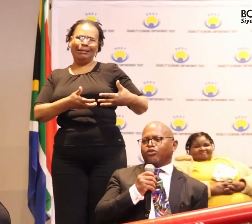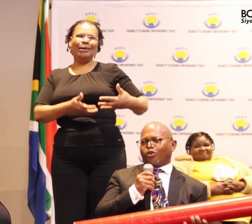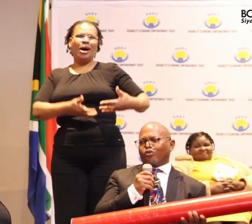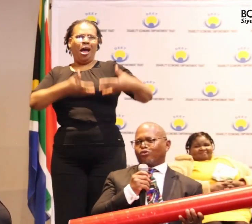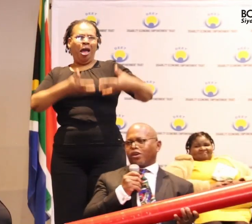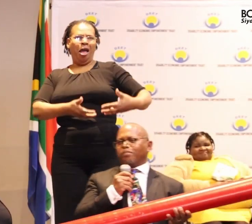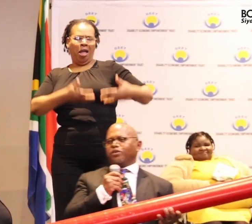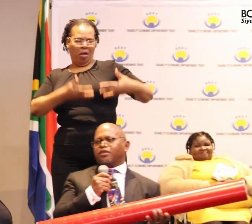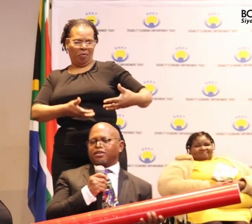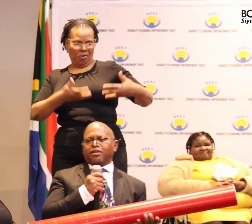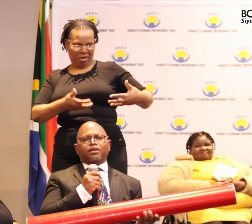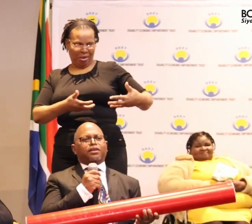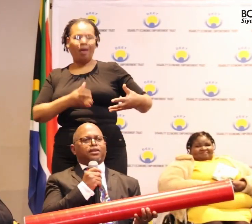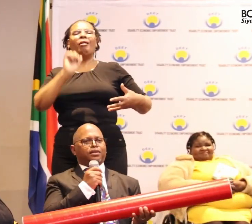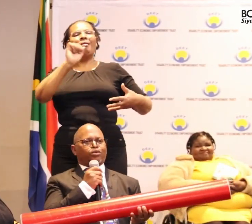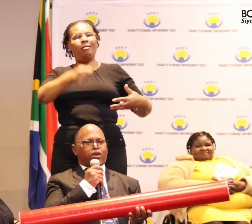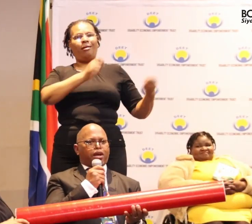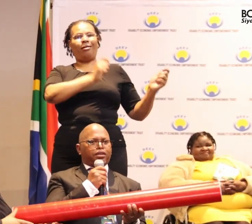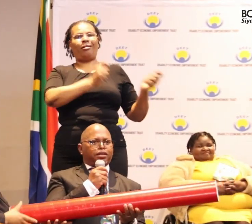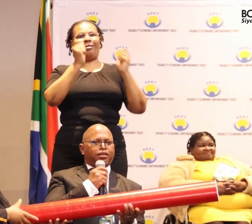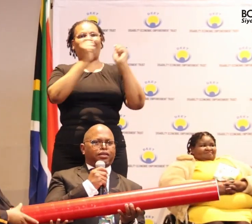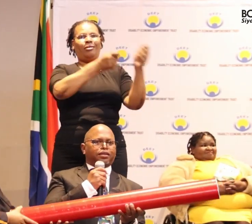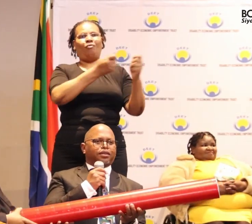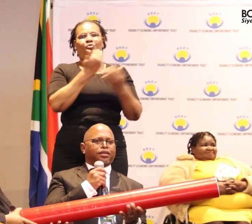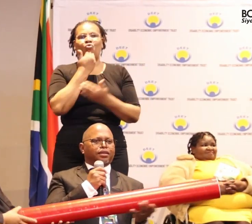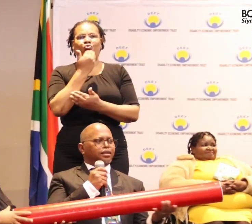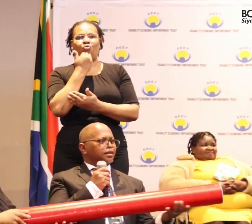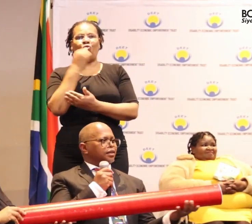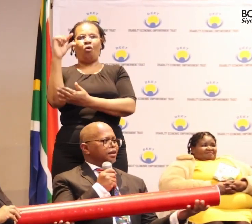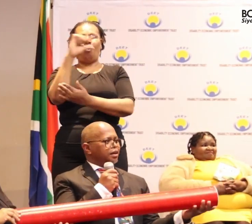Then this goes to MEC Ugande.